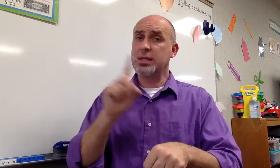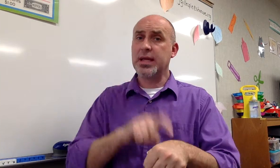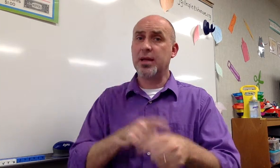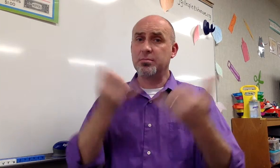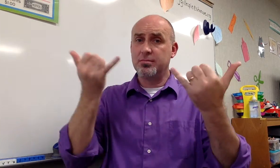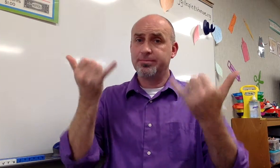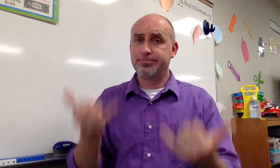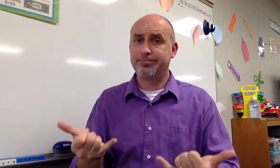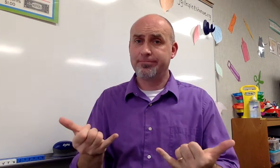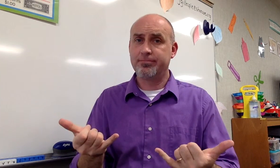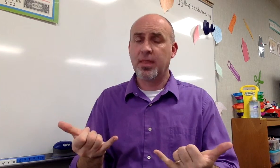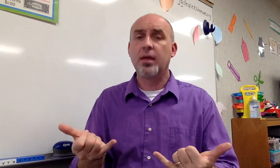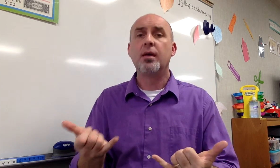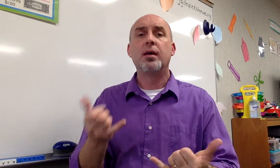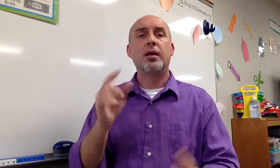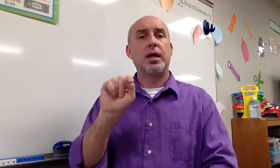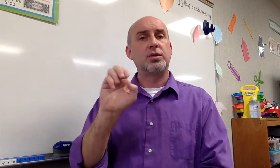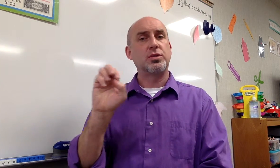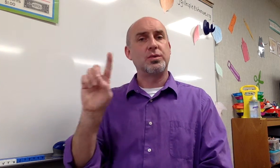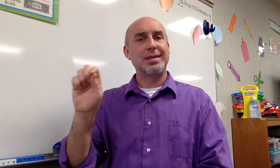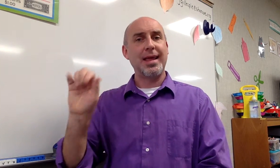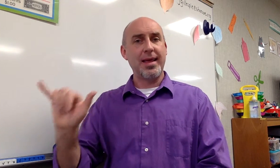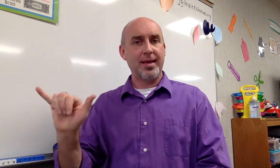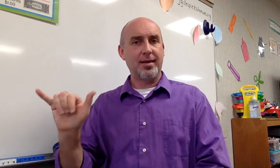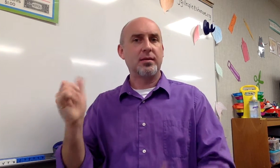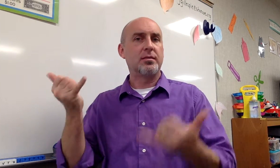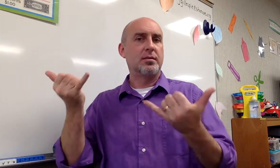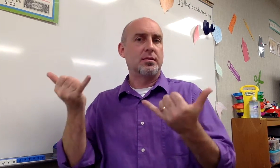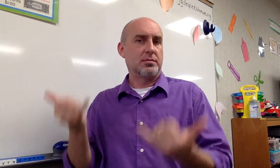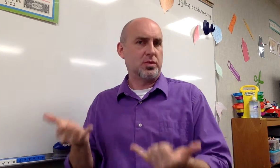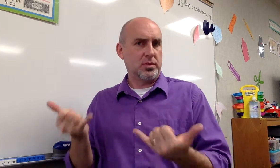time. And today